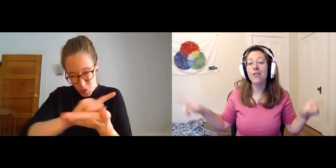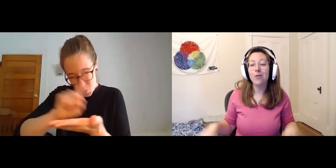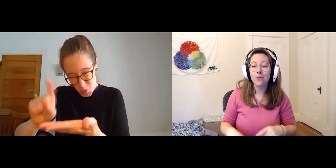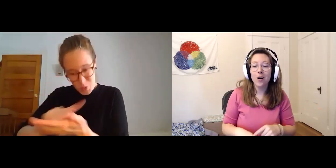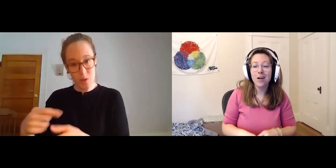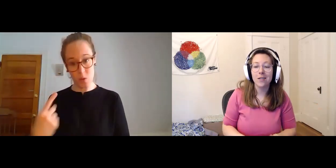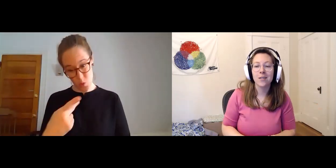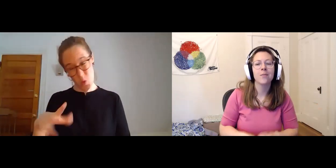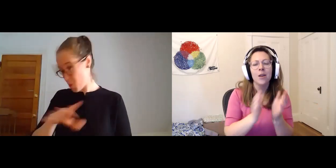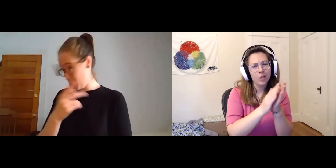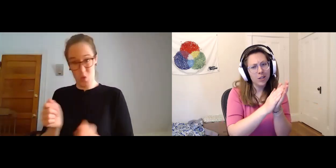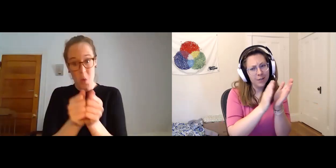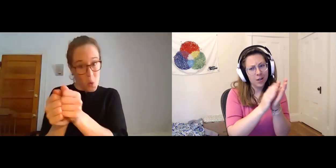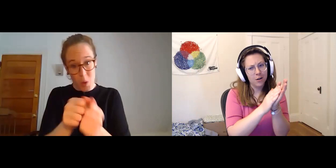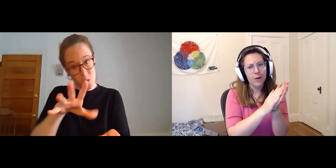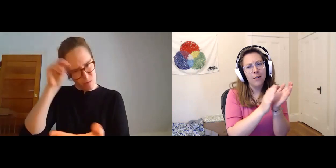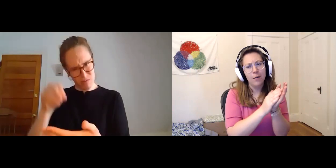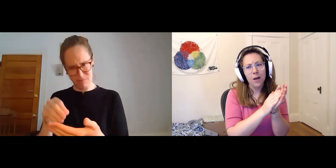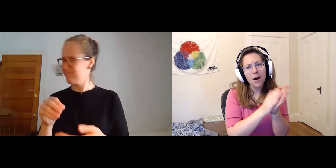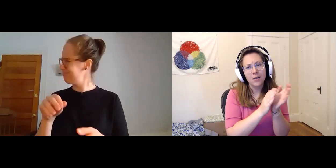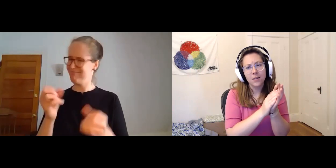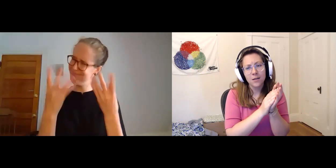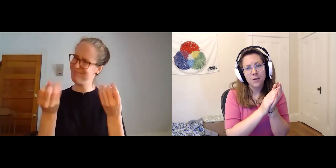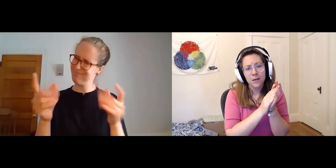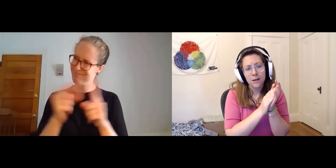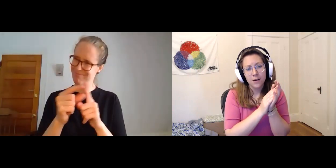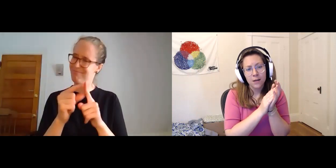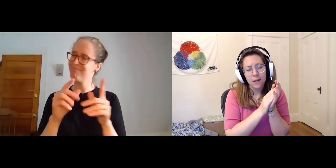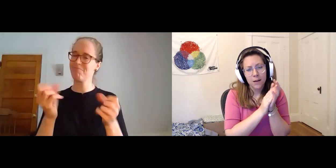all of those words. We should give each other a round of applause.